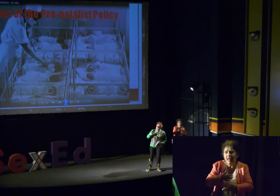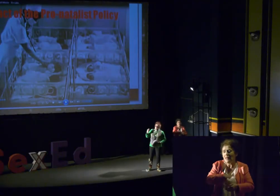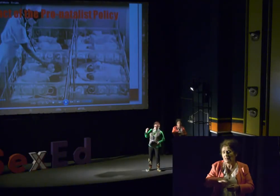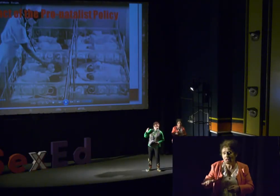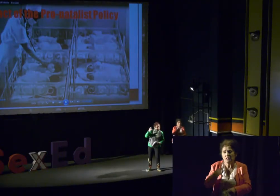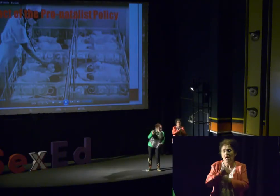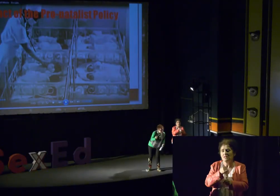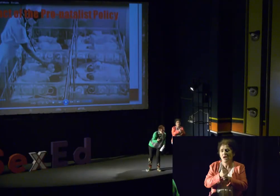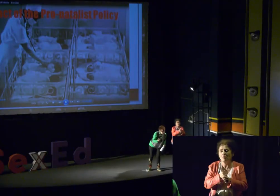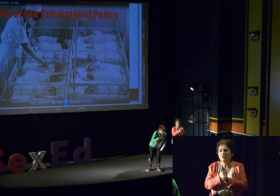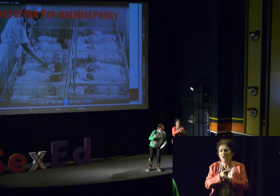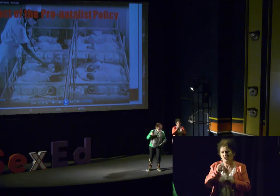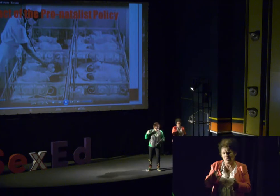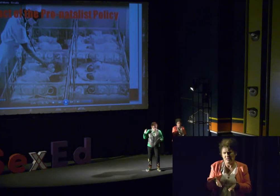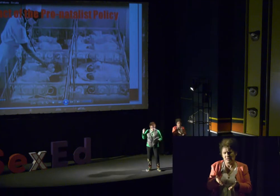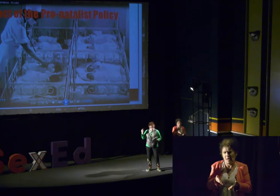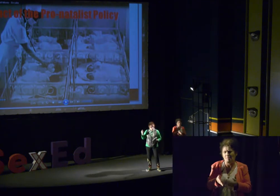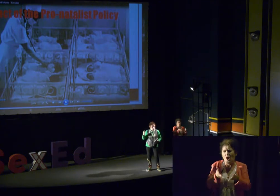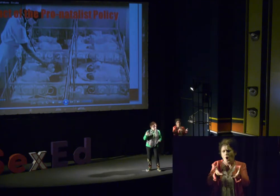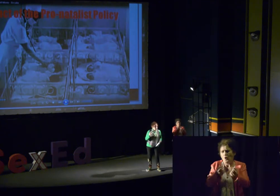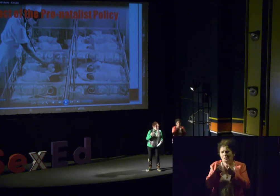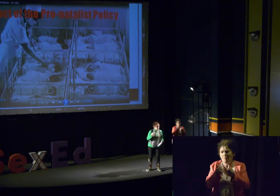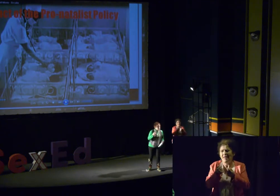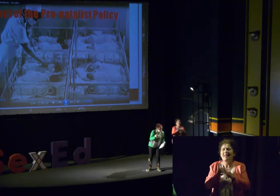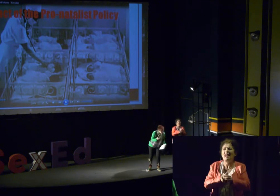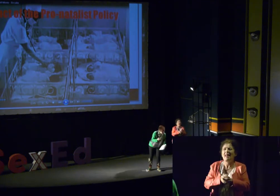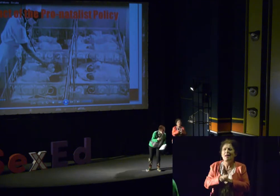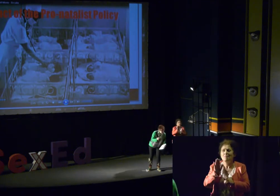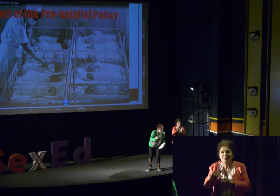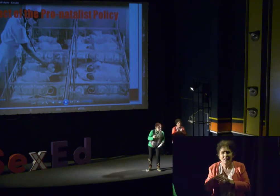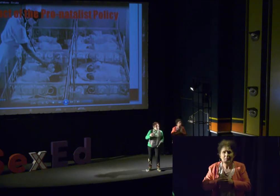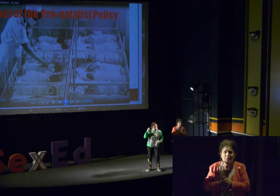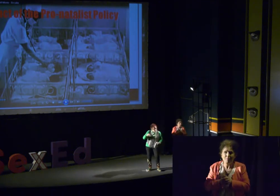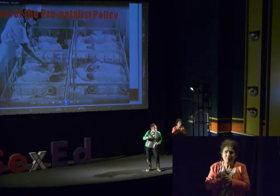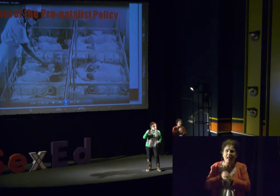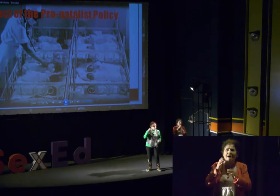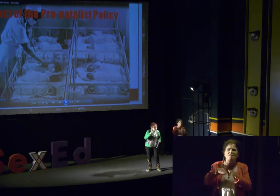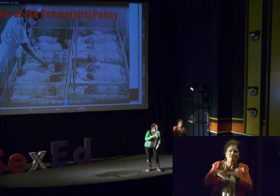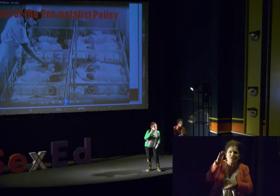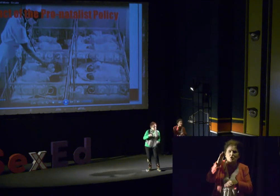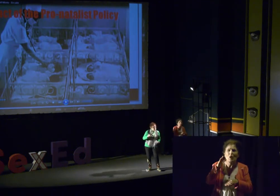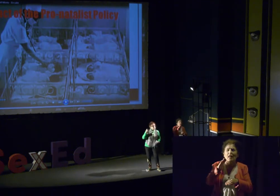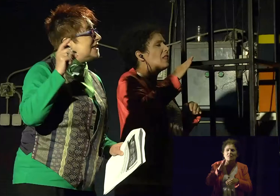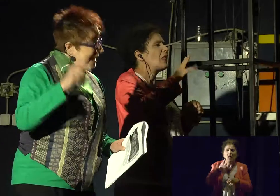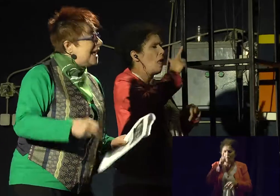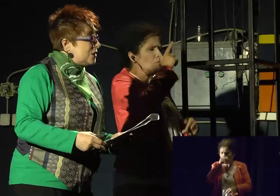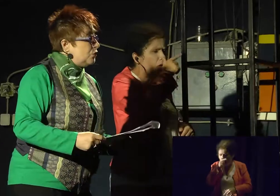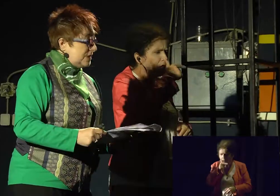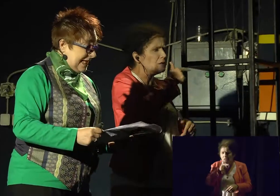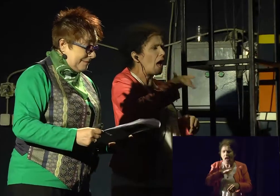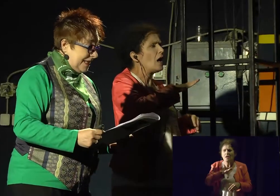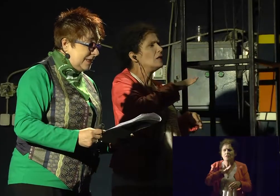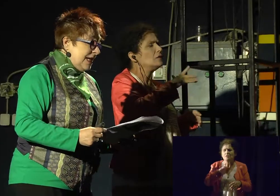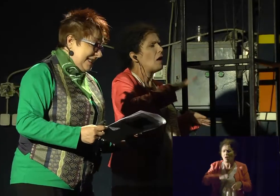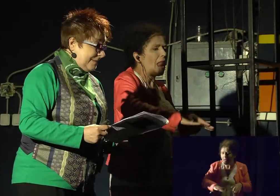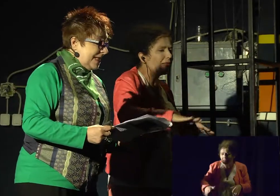doctors, for high-ranking officials, for militiamen, and even for medical doctors in high schools,